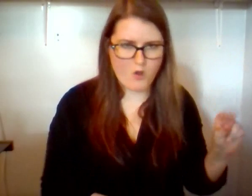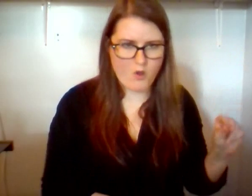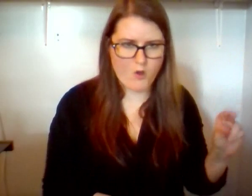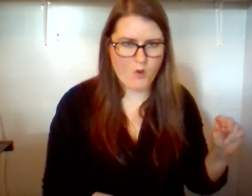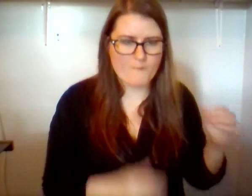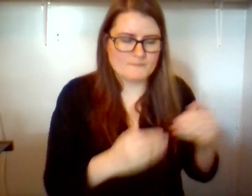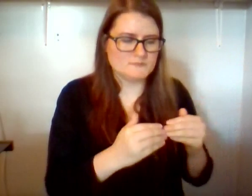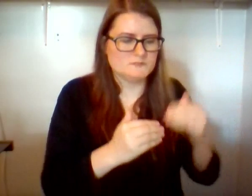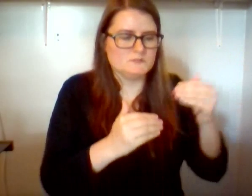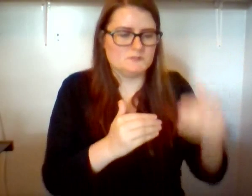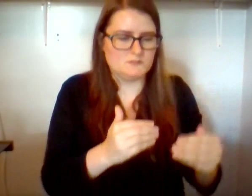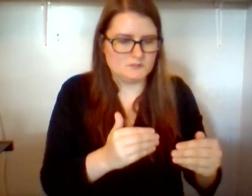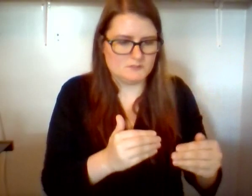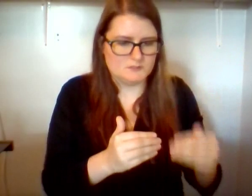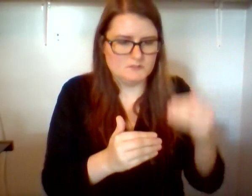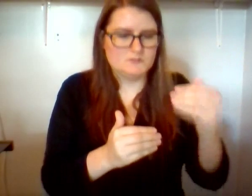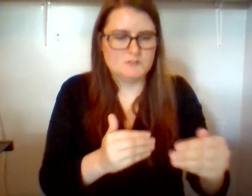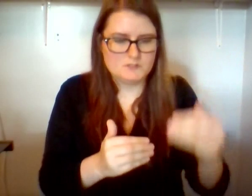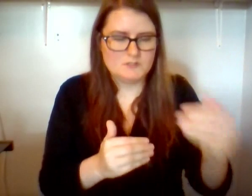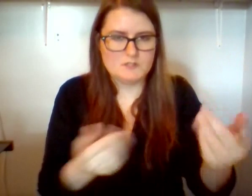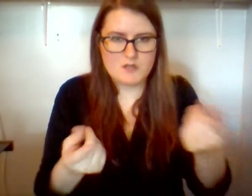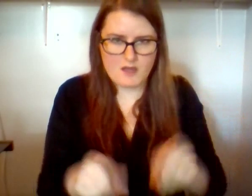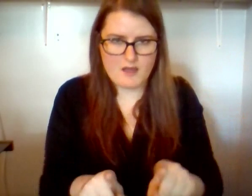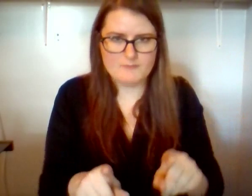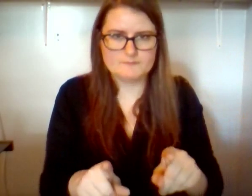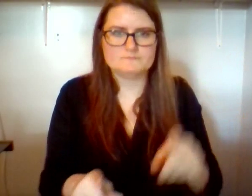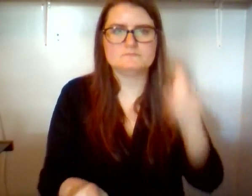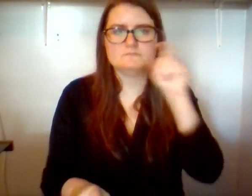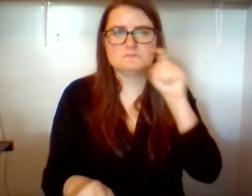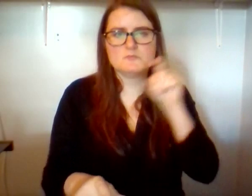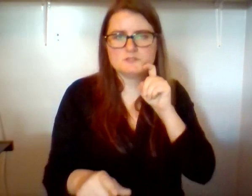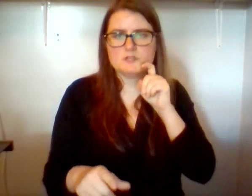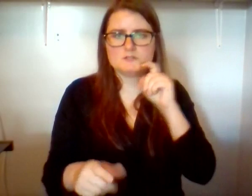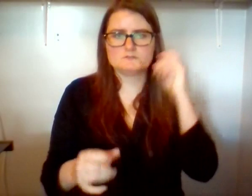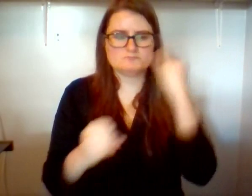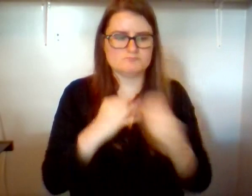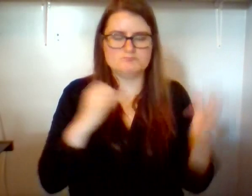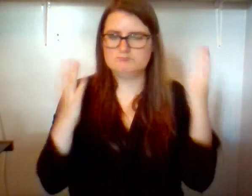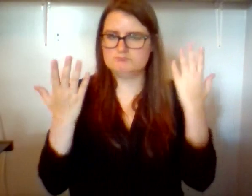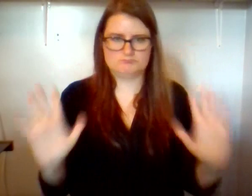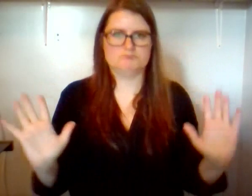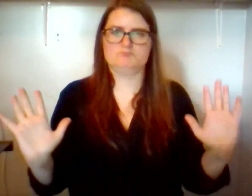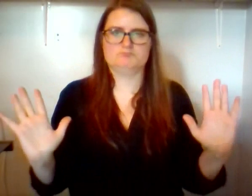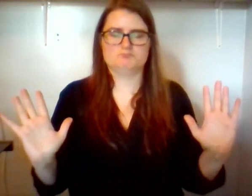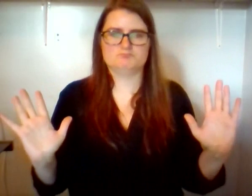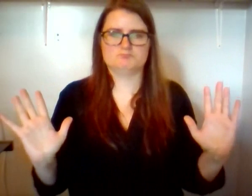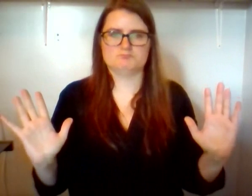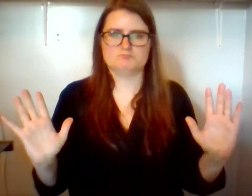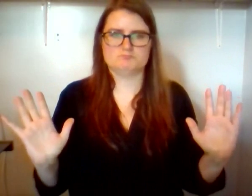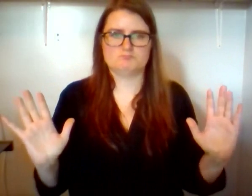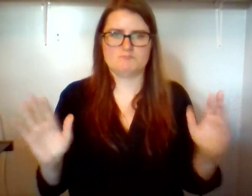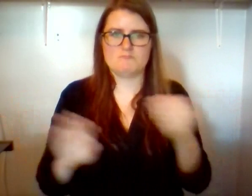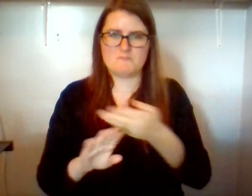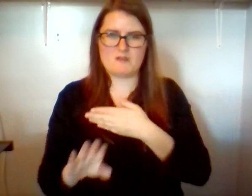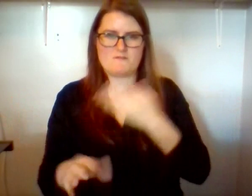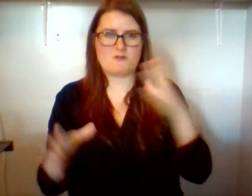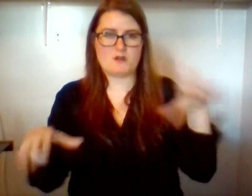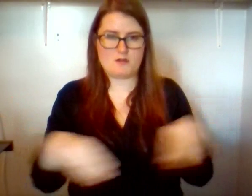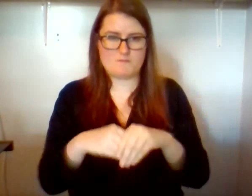further. So my principle would be avoid sexually awakening touching and kissing. Avoid